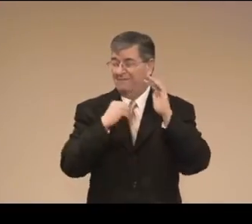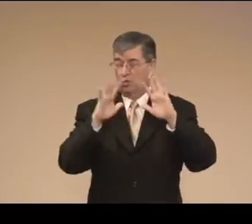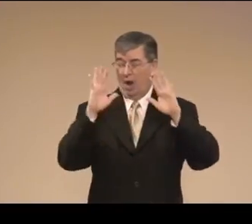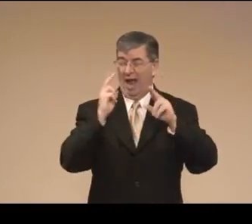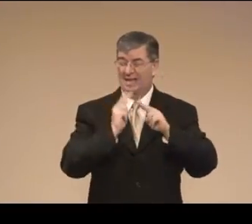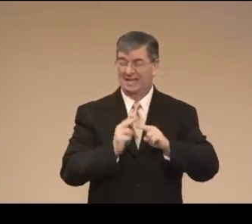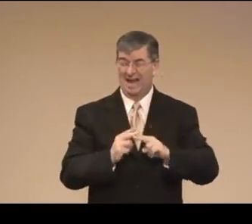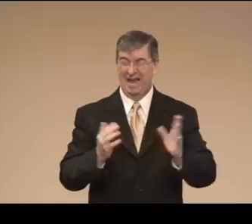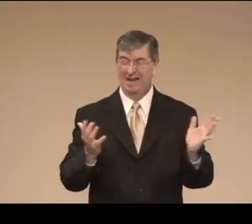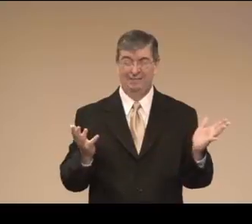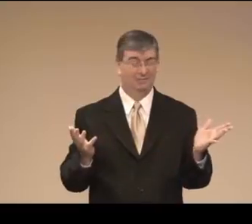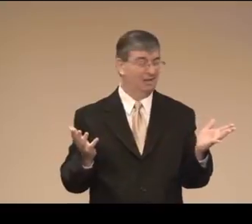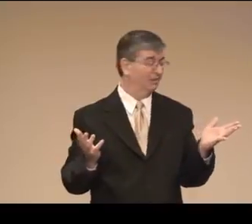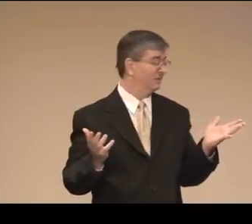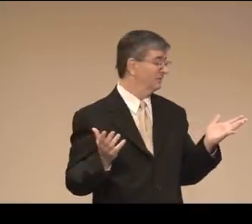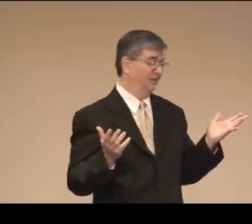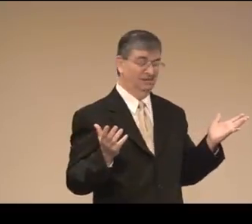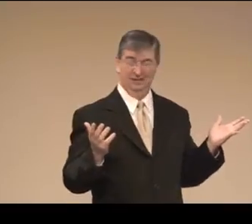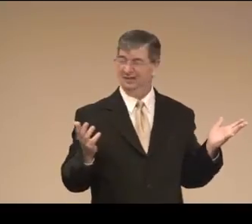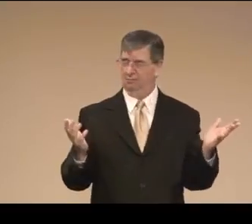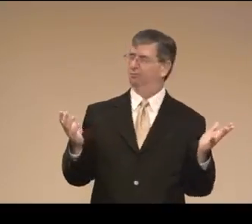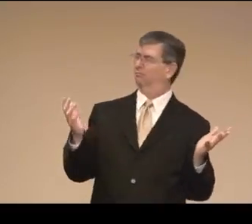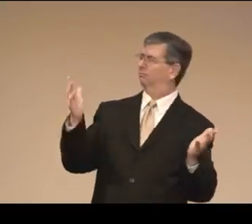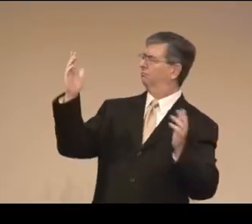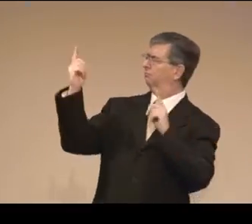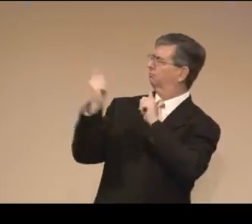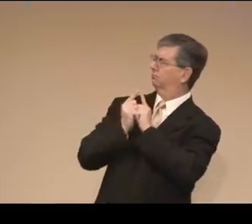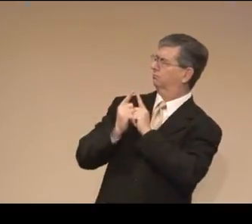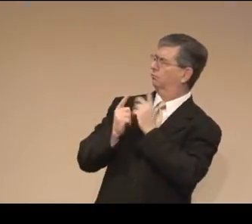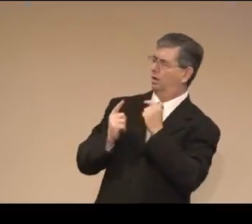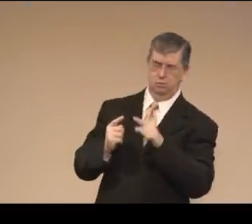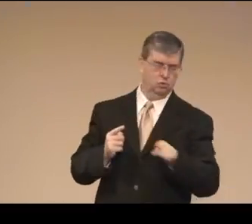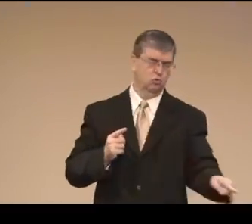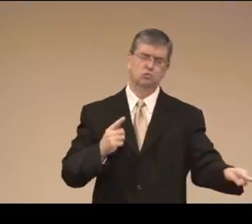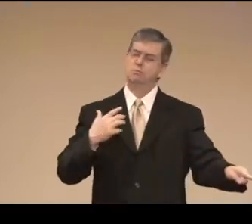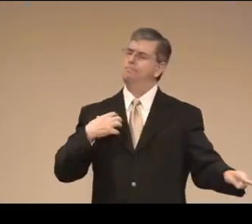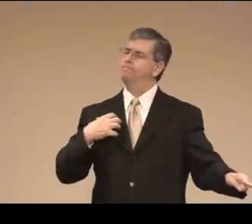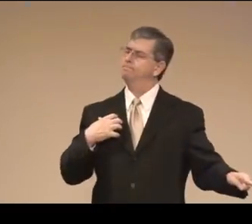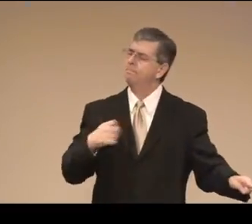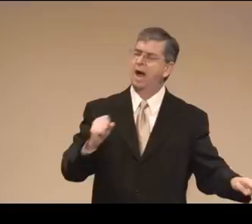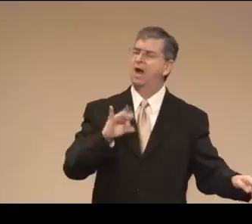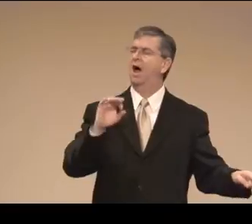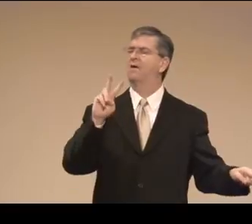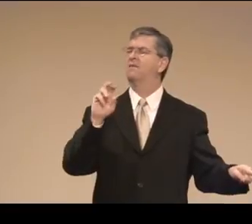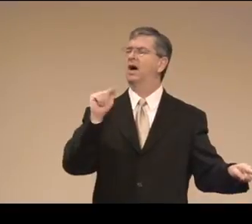You look at your family lineage and you think, they're so impoverished, but